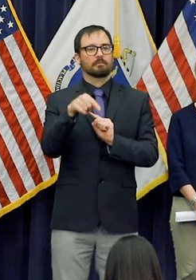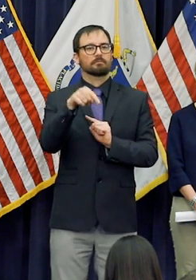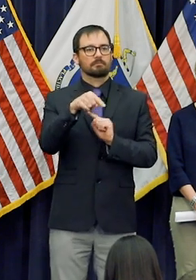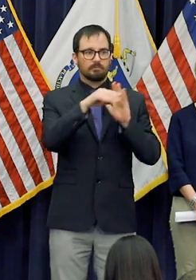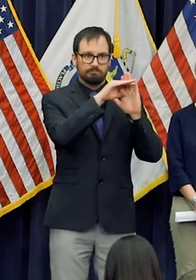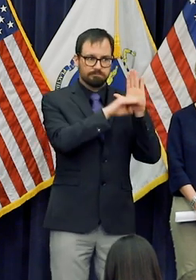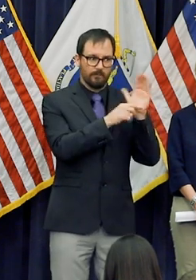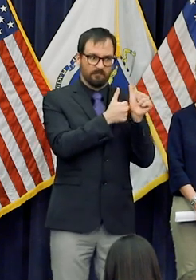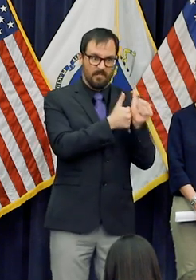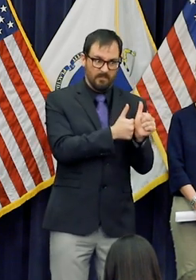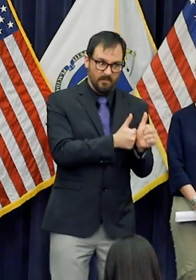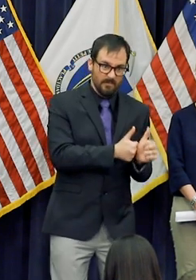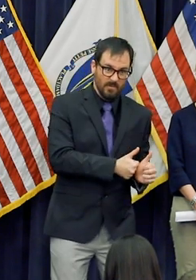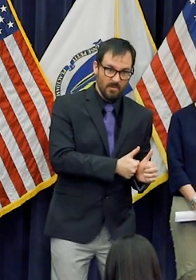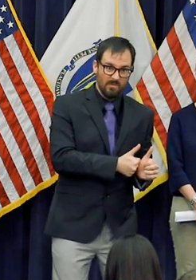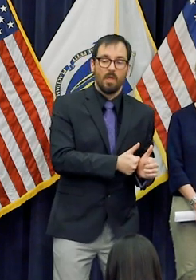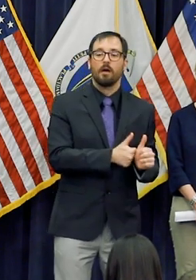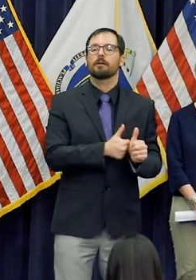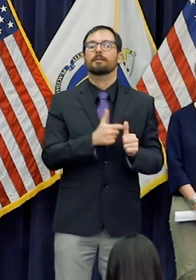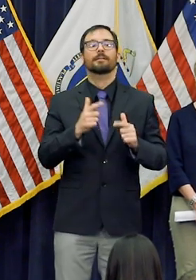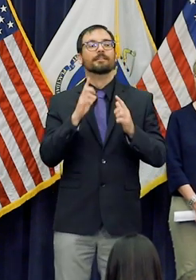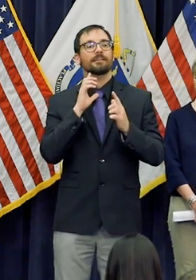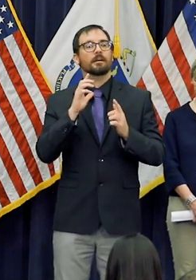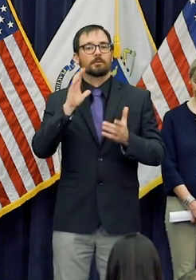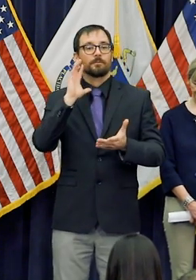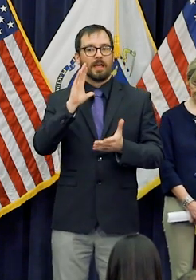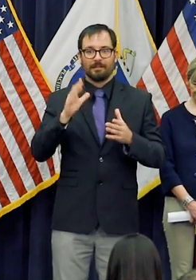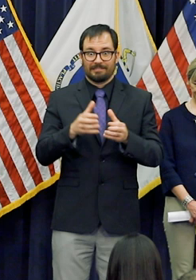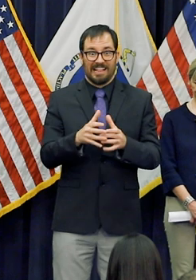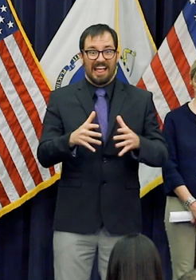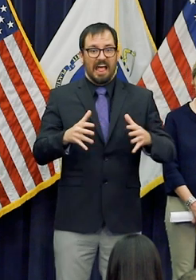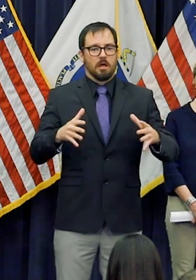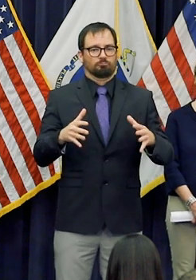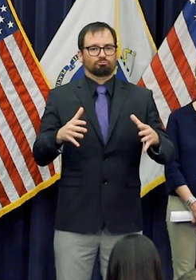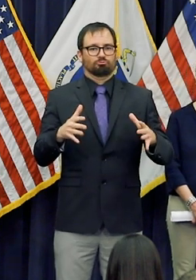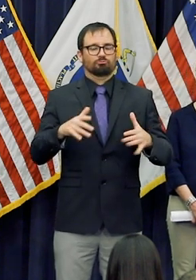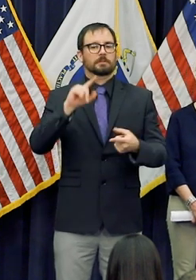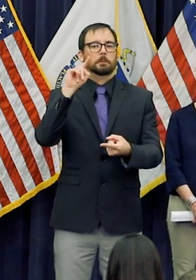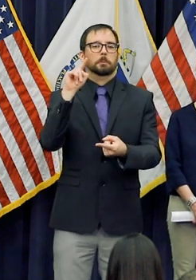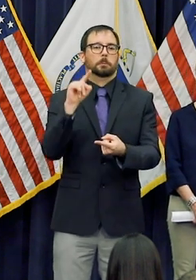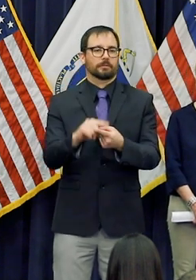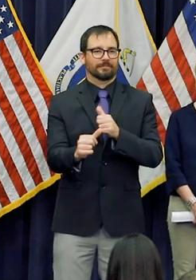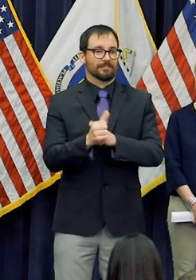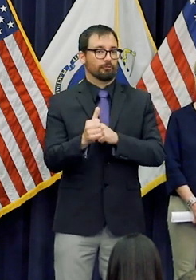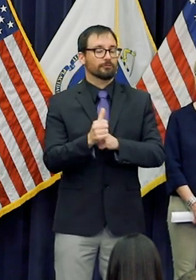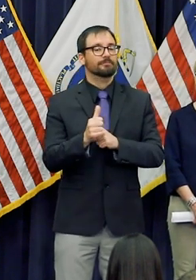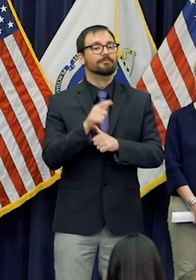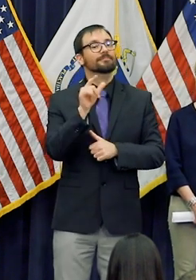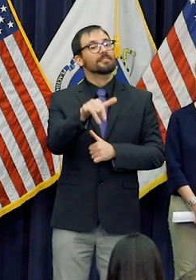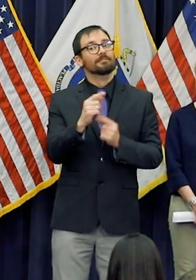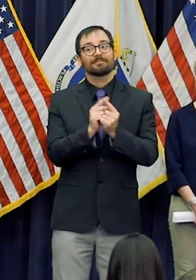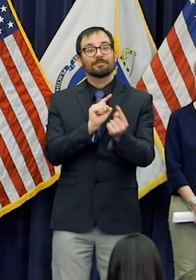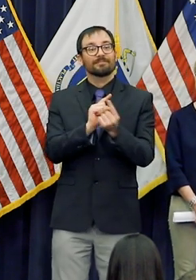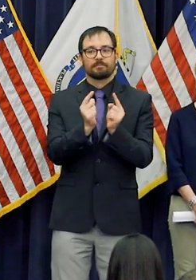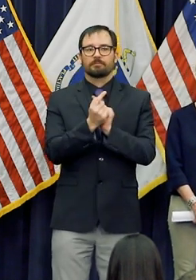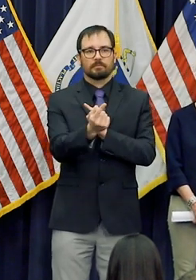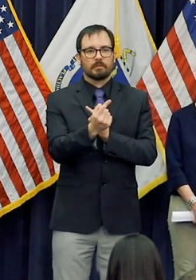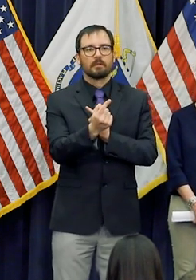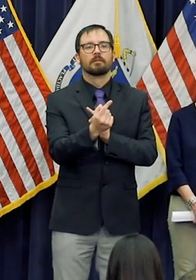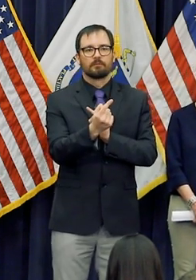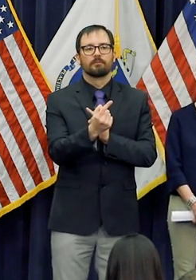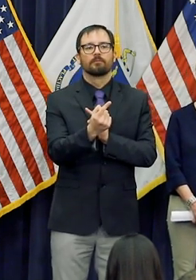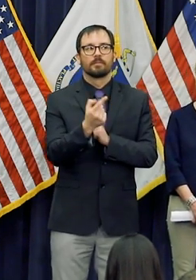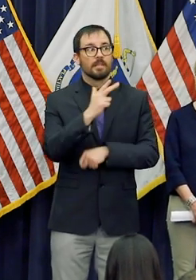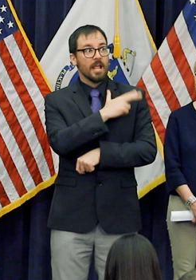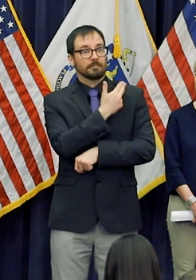risk. Social distancing allows us time to maintain our healthcare system and preserve it for those who need it